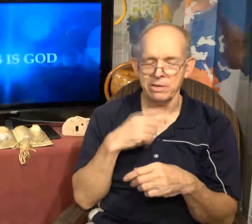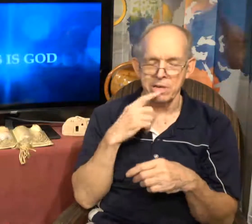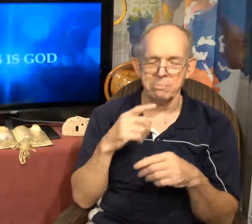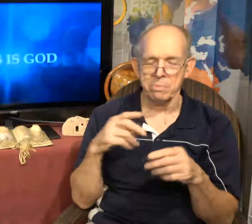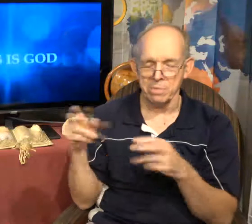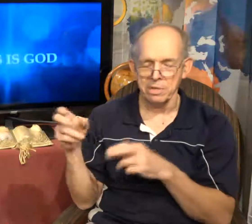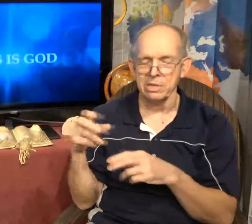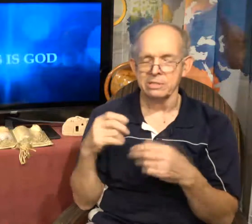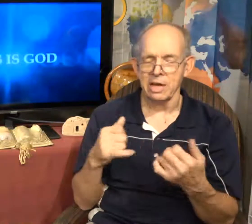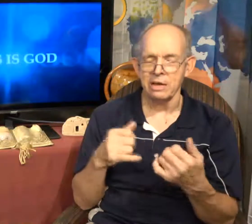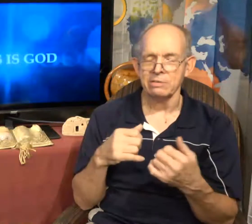I am now.